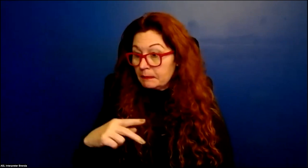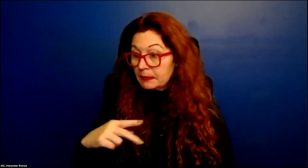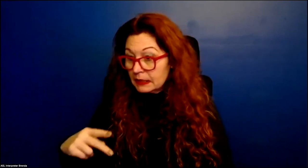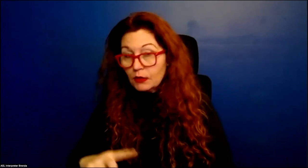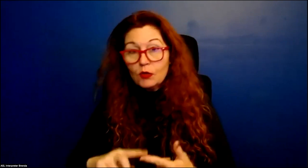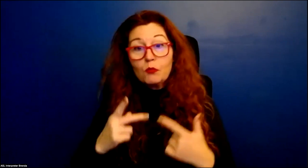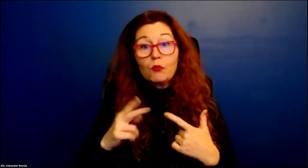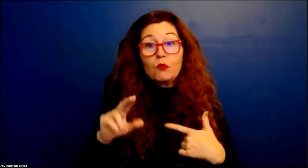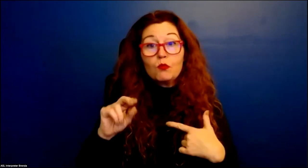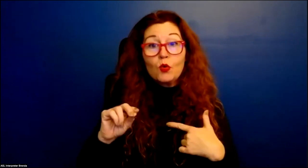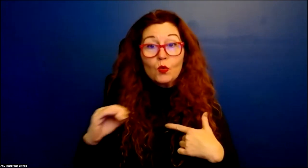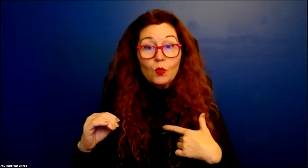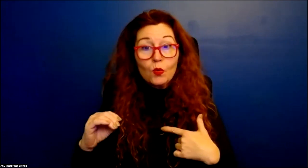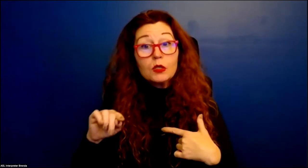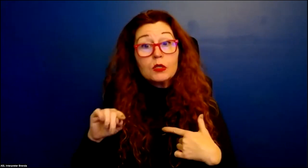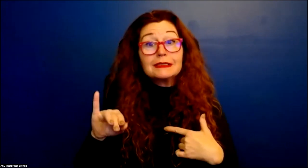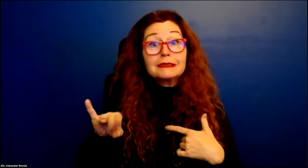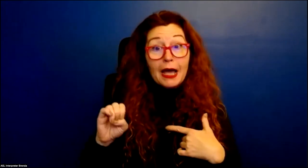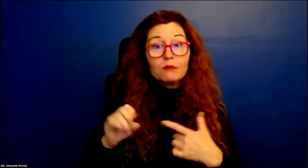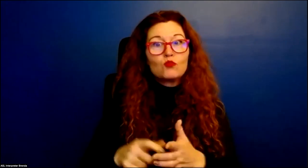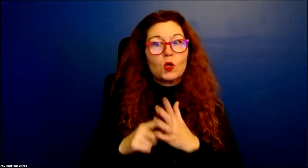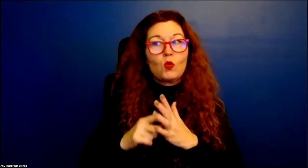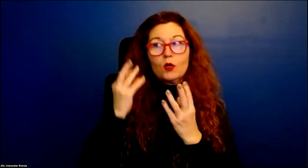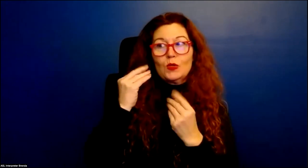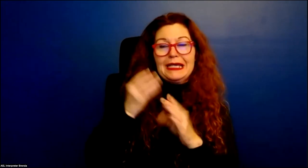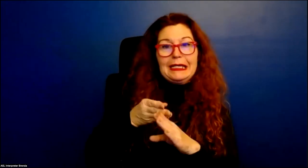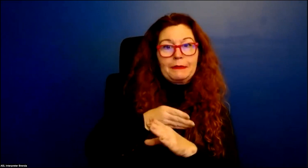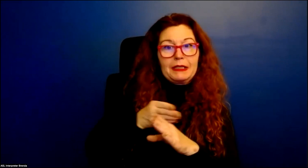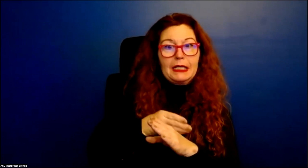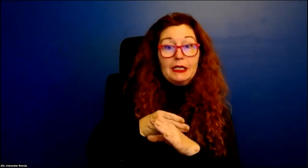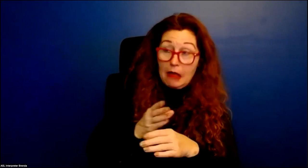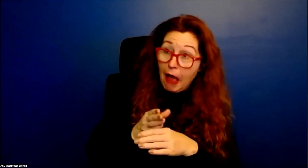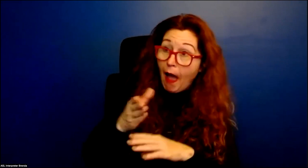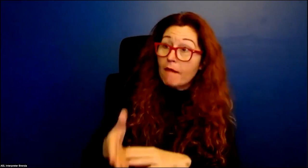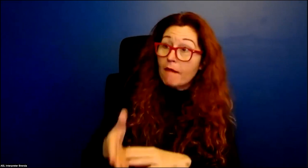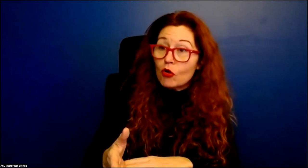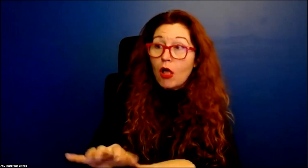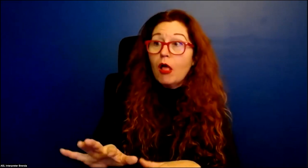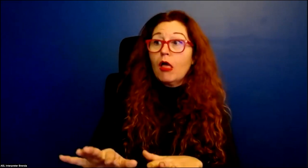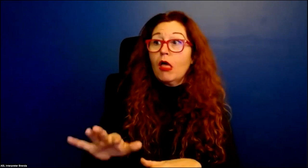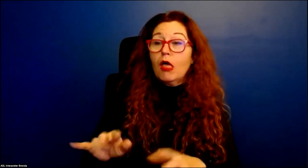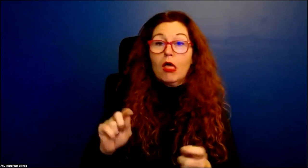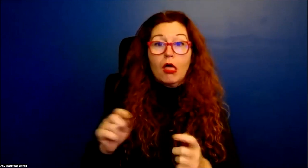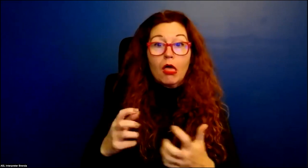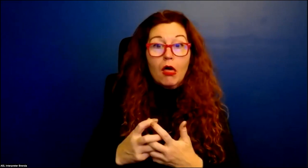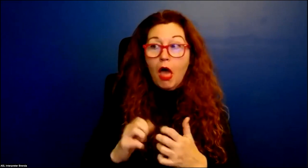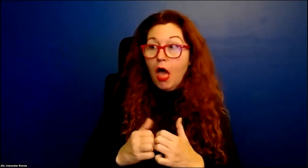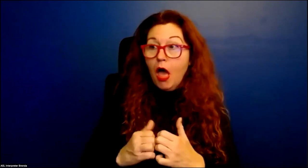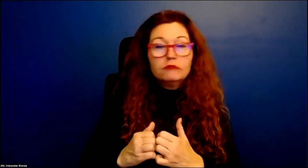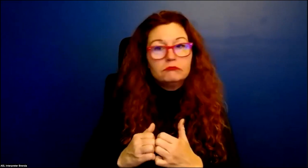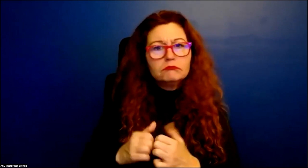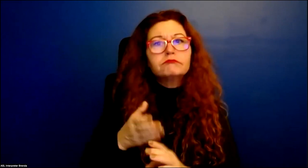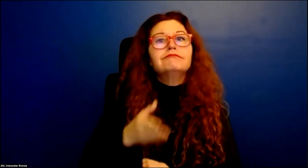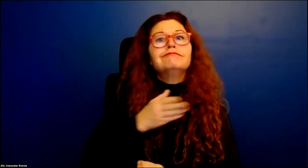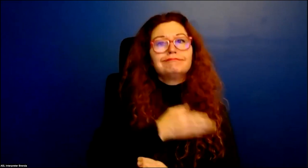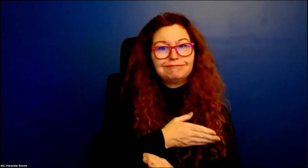it at the beginning, because it's going to, be encoded as a requirement. So I'm hopeful about that. And the earlier you